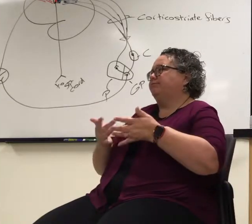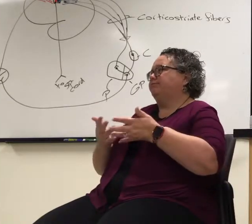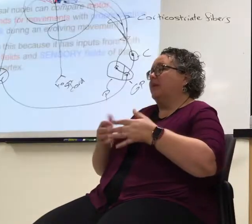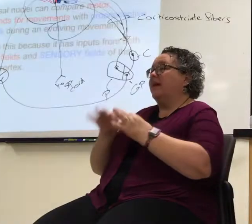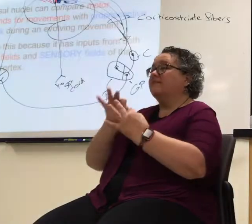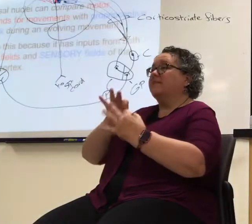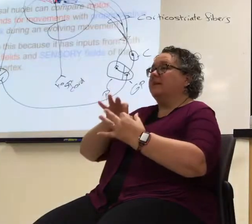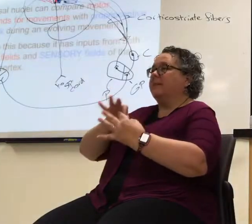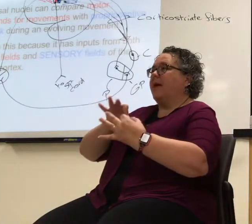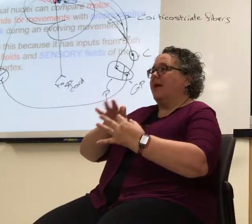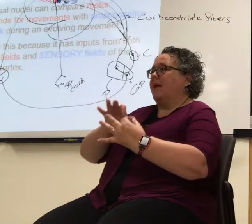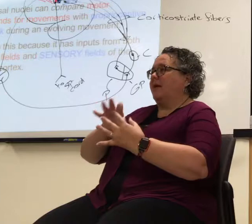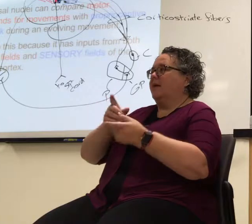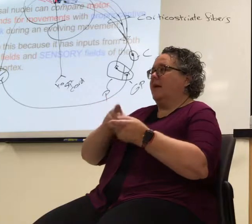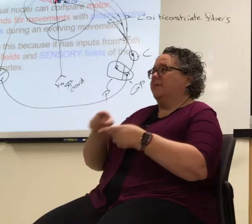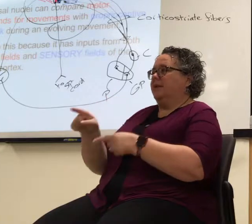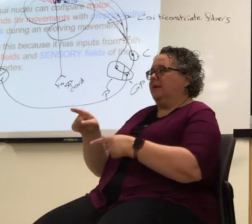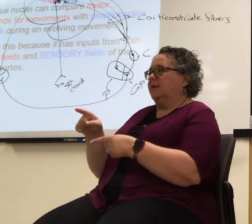feedback mechanism